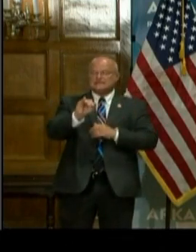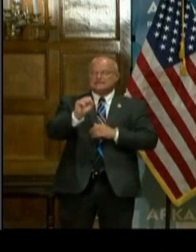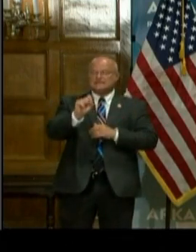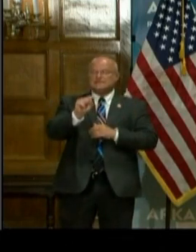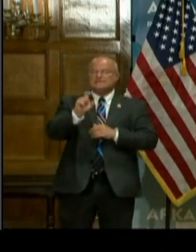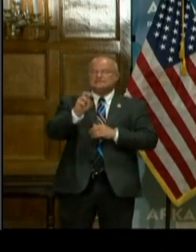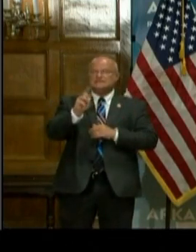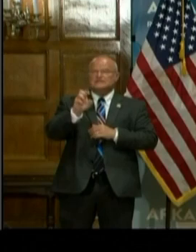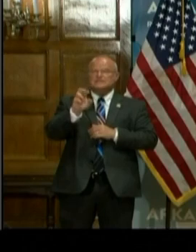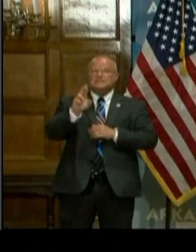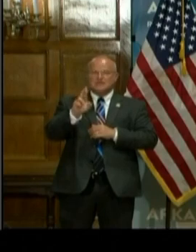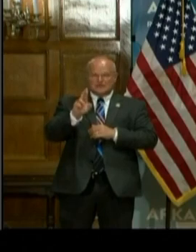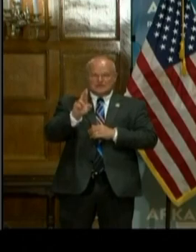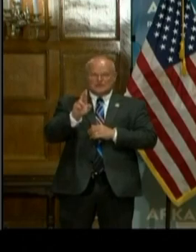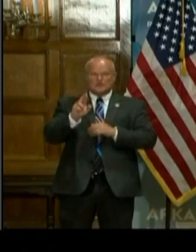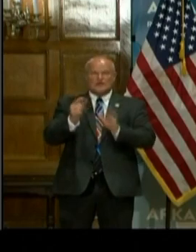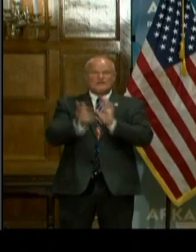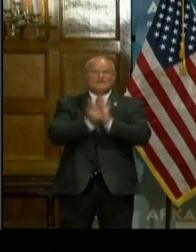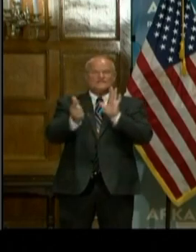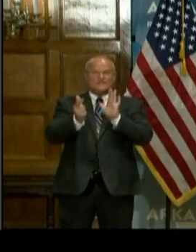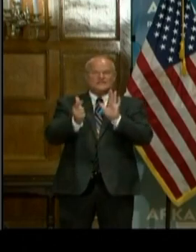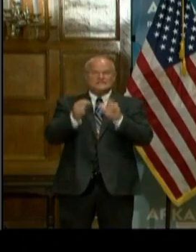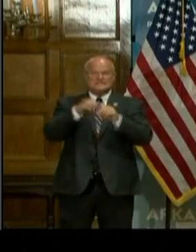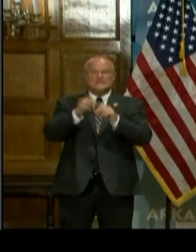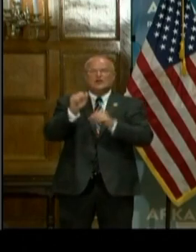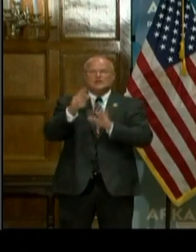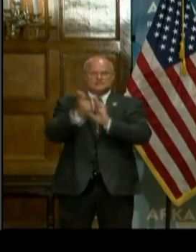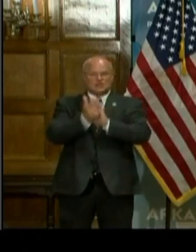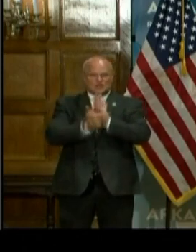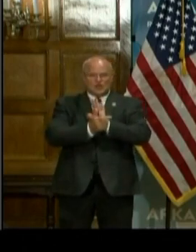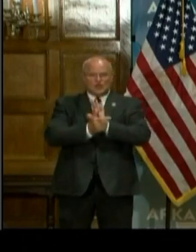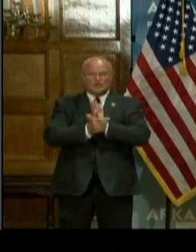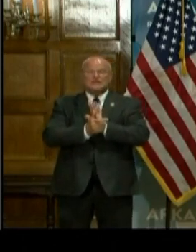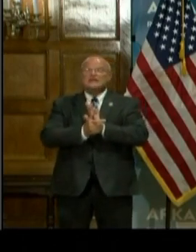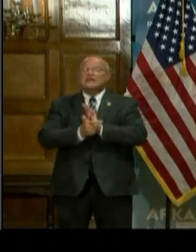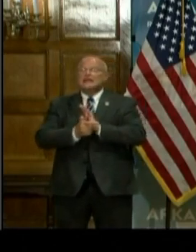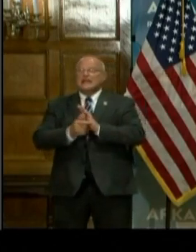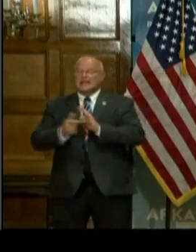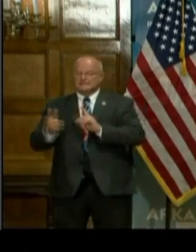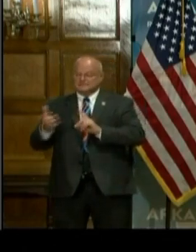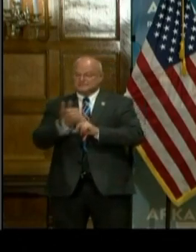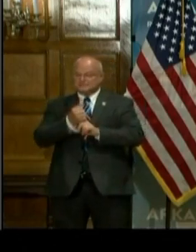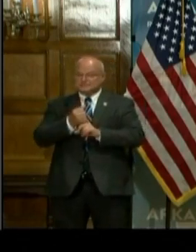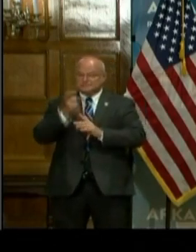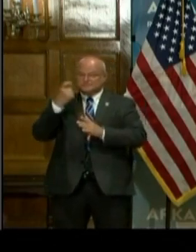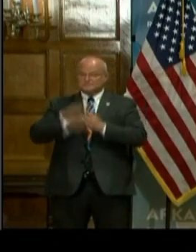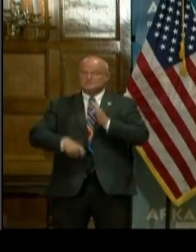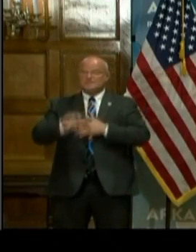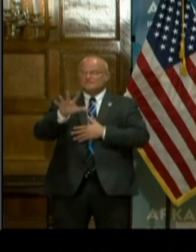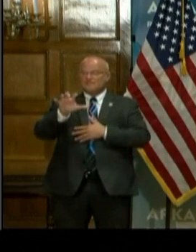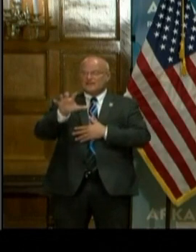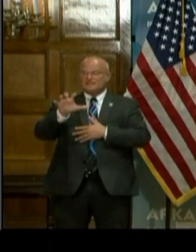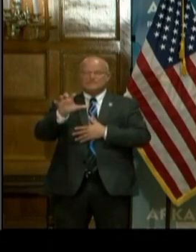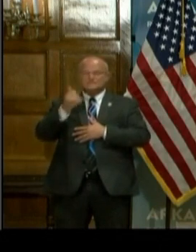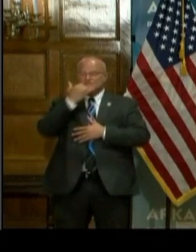offense that's based upon Arkansas law, and upon a conviction, it could be a fine of